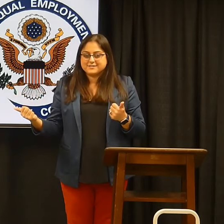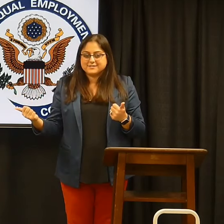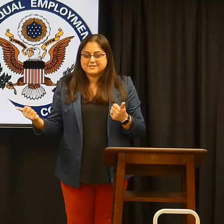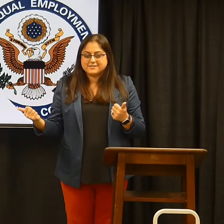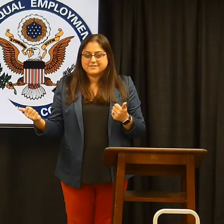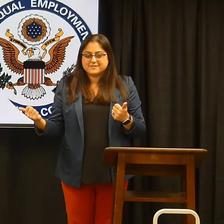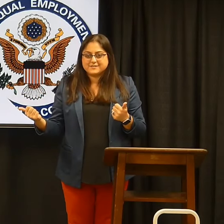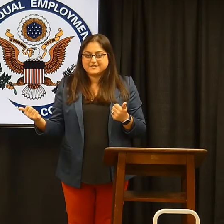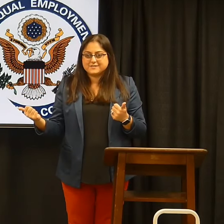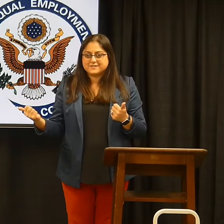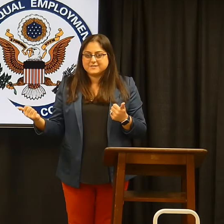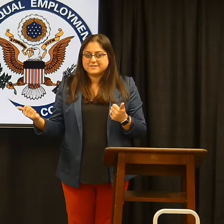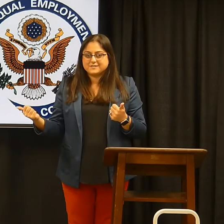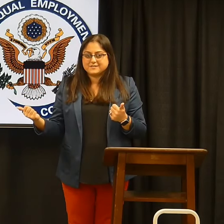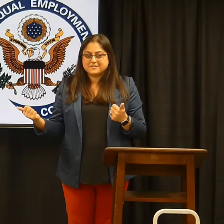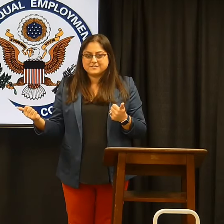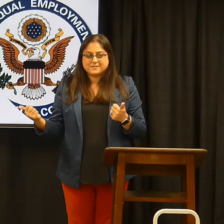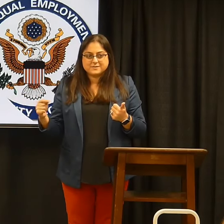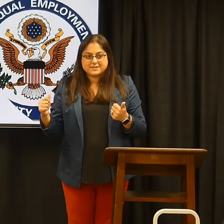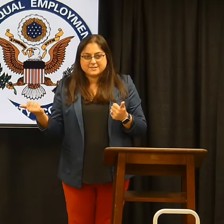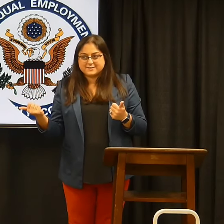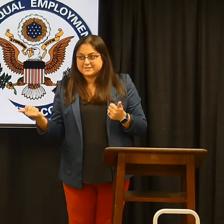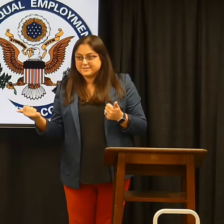Disability? What else?